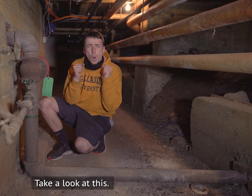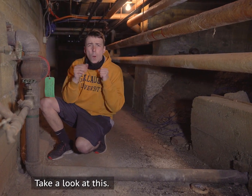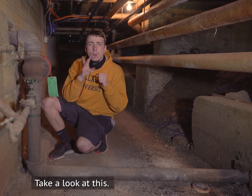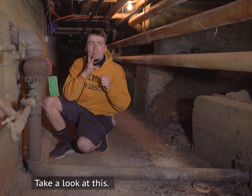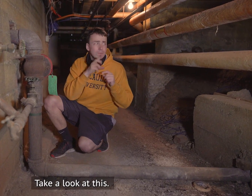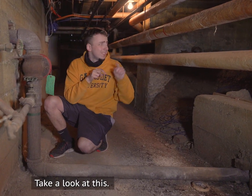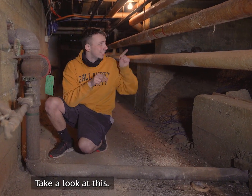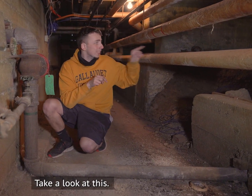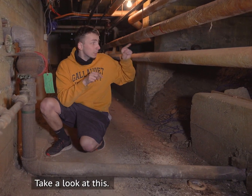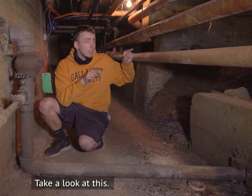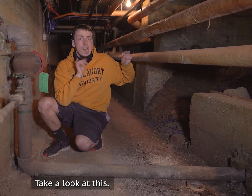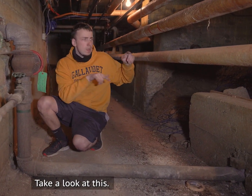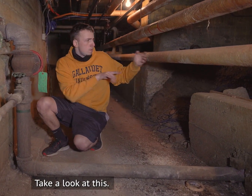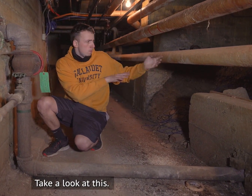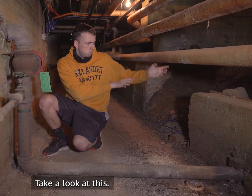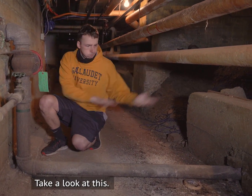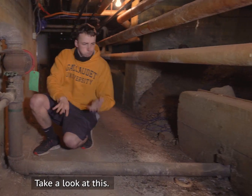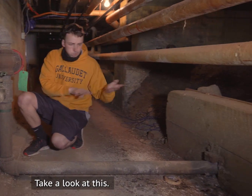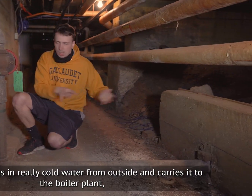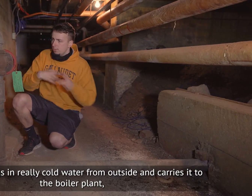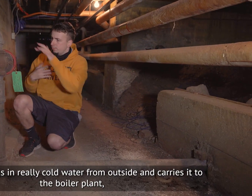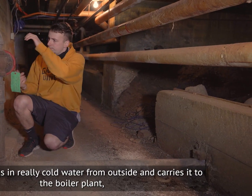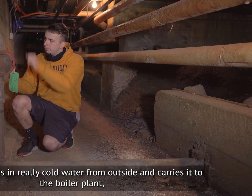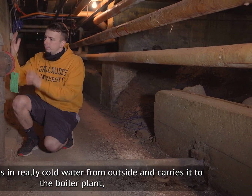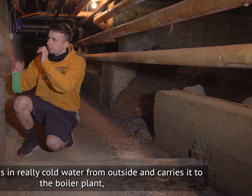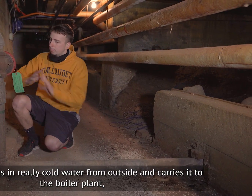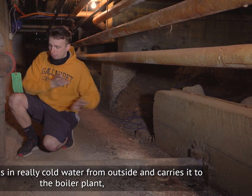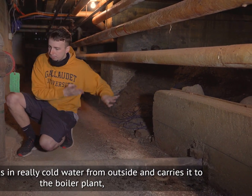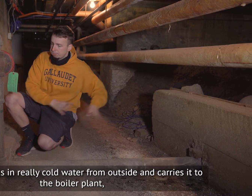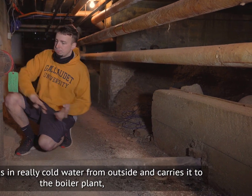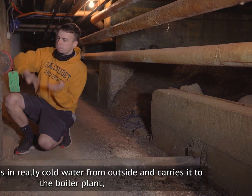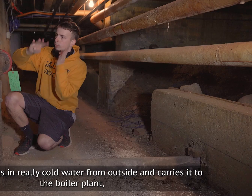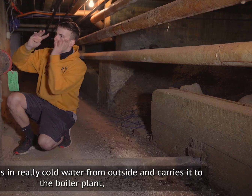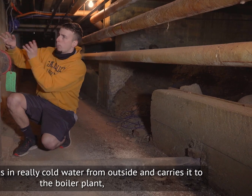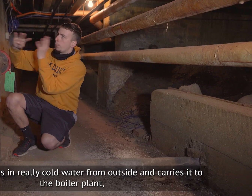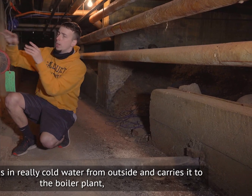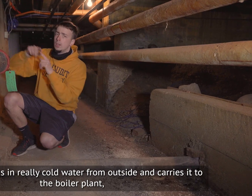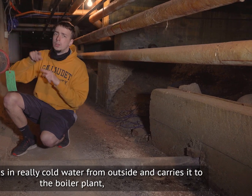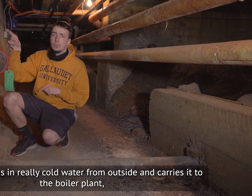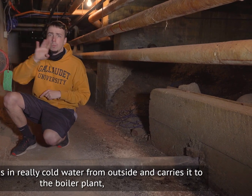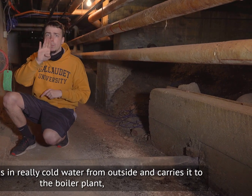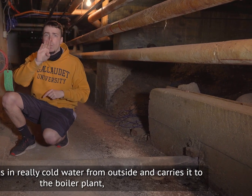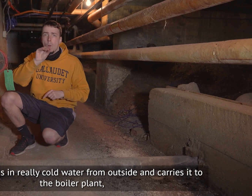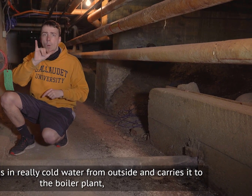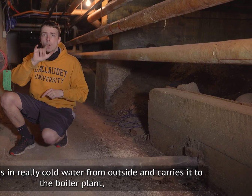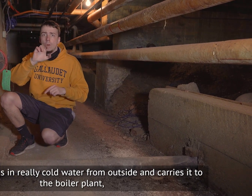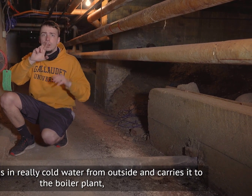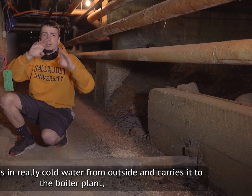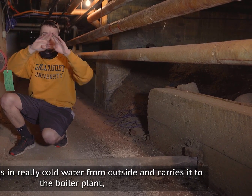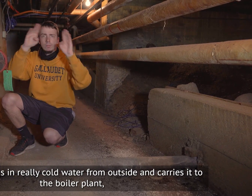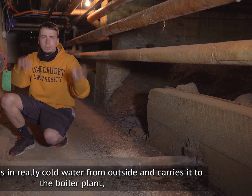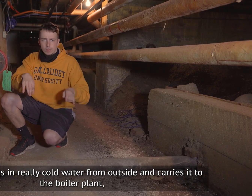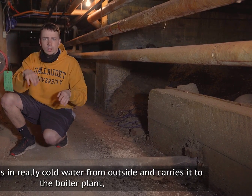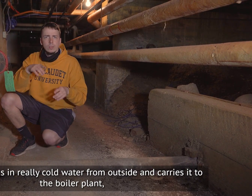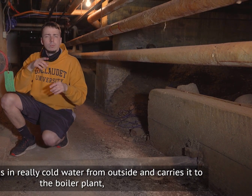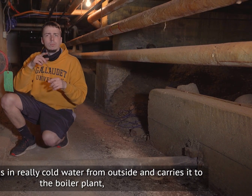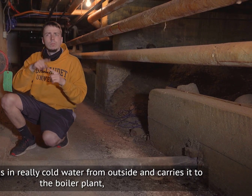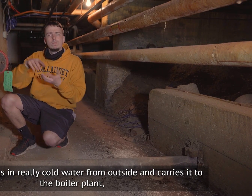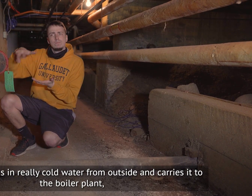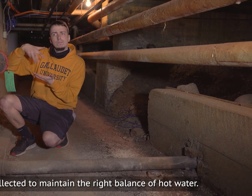Take a look at this. This pipe brings in really cold water from outside and carries it to the boiler plant,